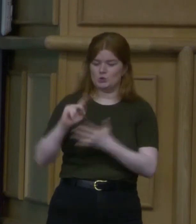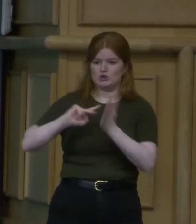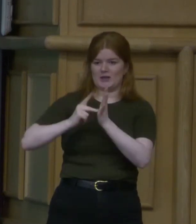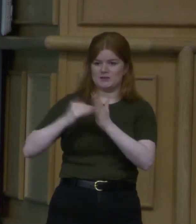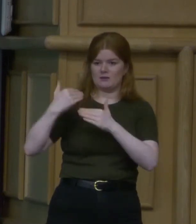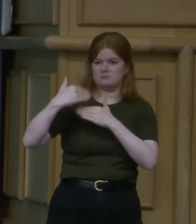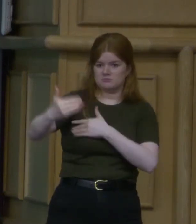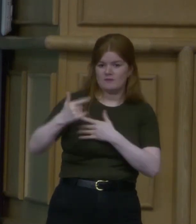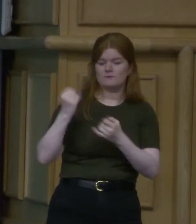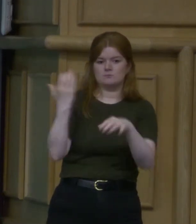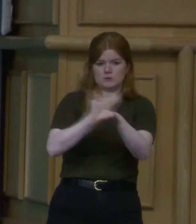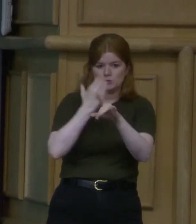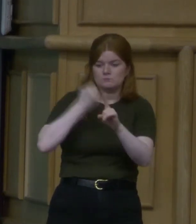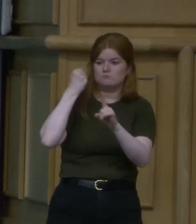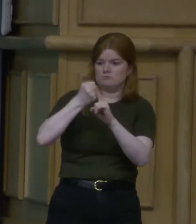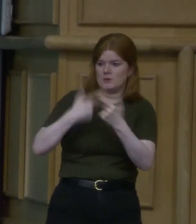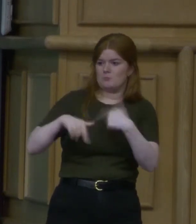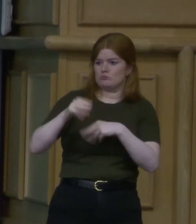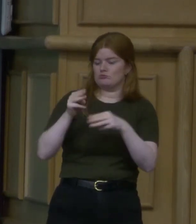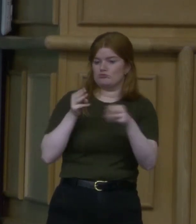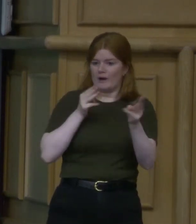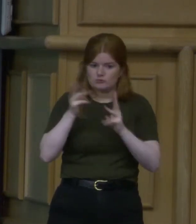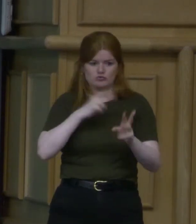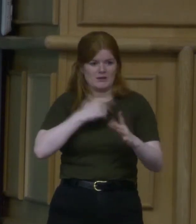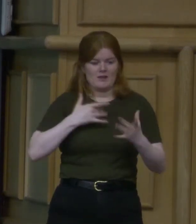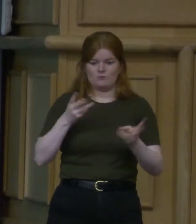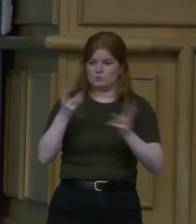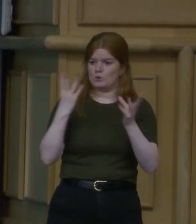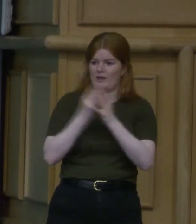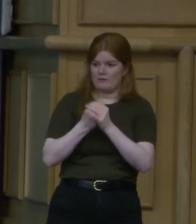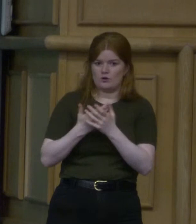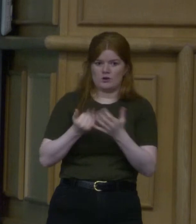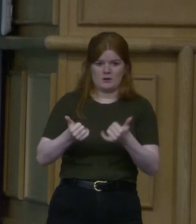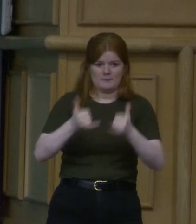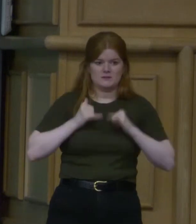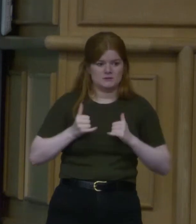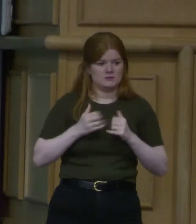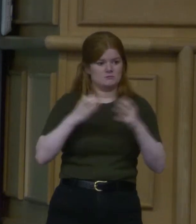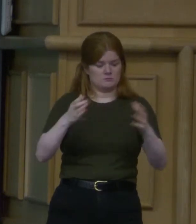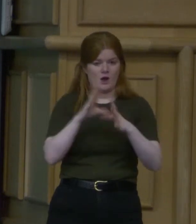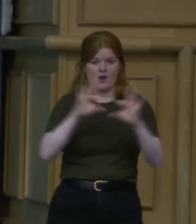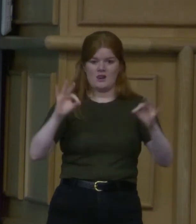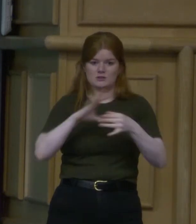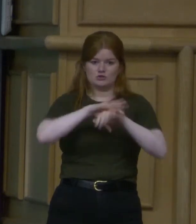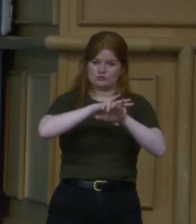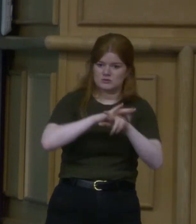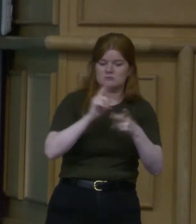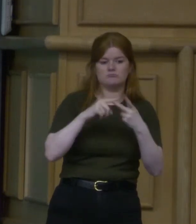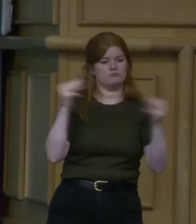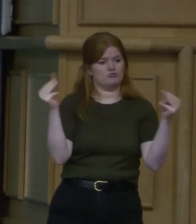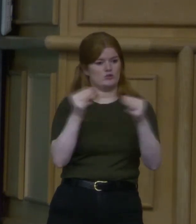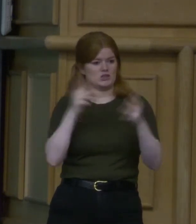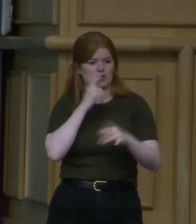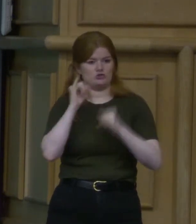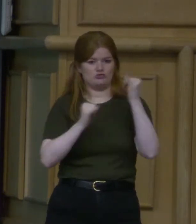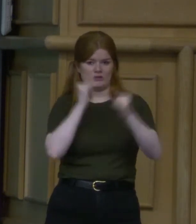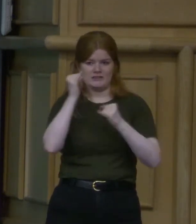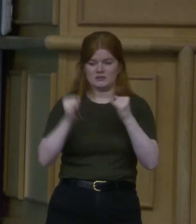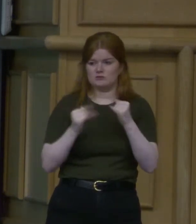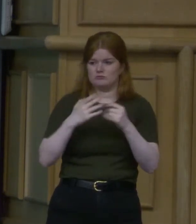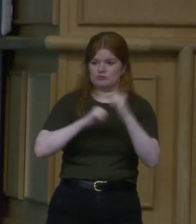agenda, for continuing our practical cooperation on capabilities, cyber security, the protection of critical